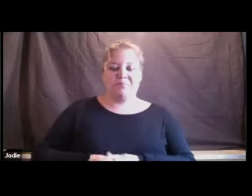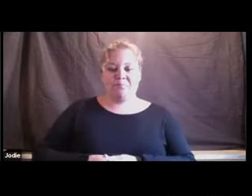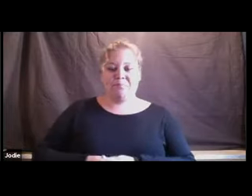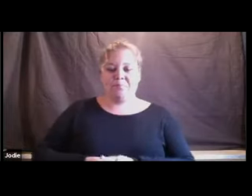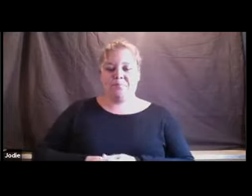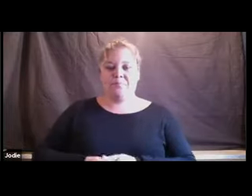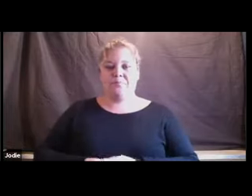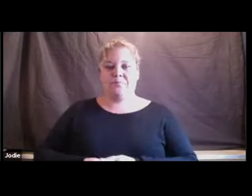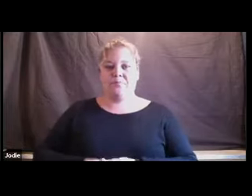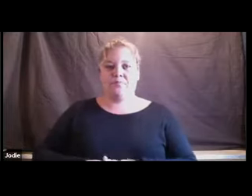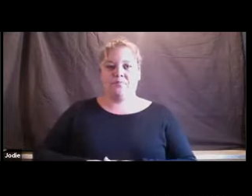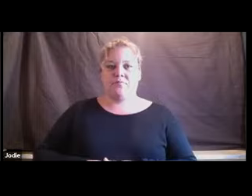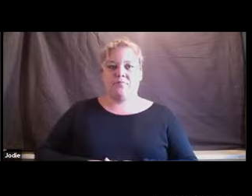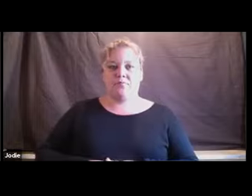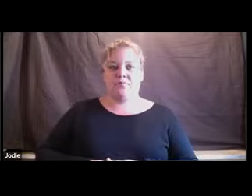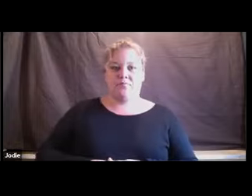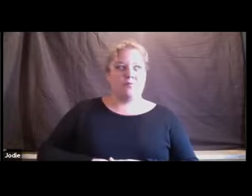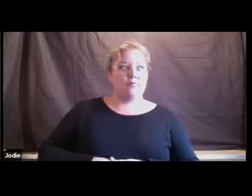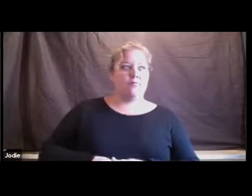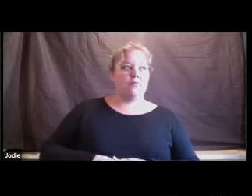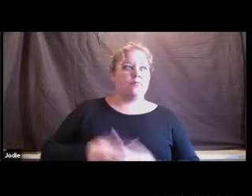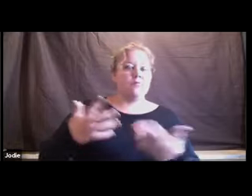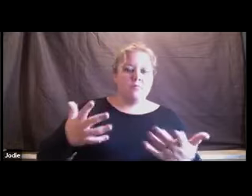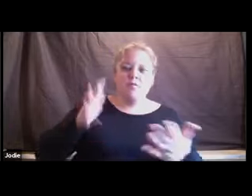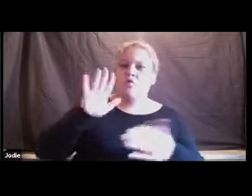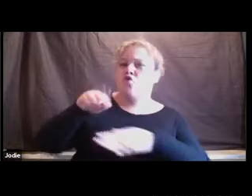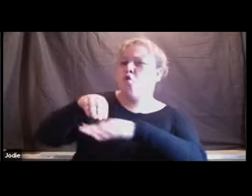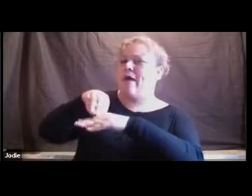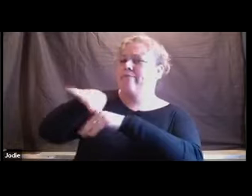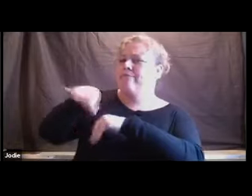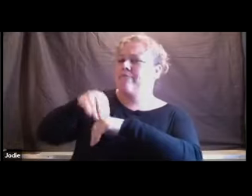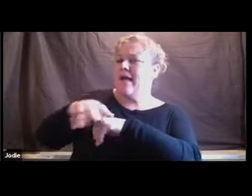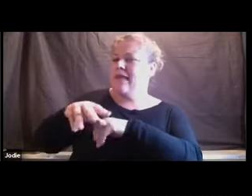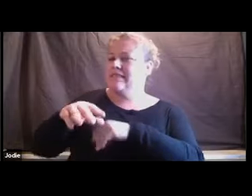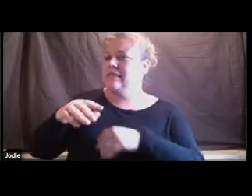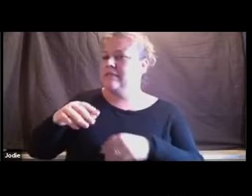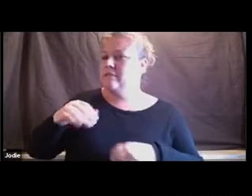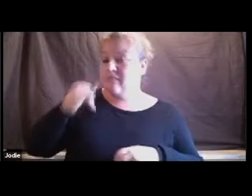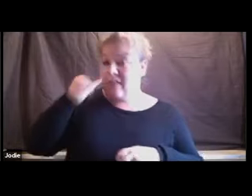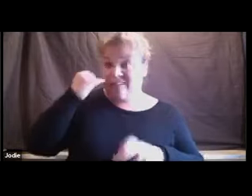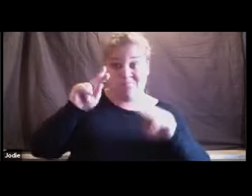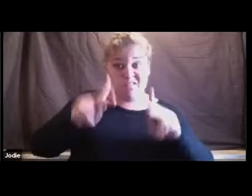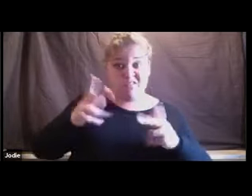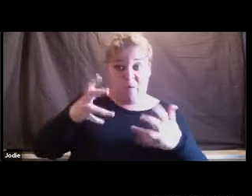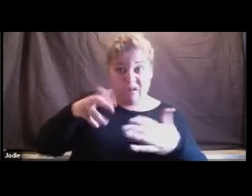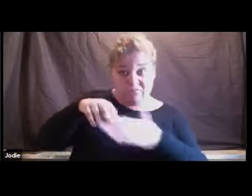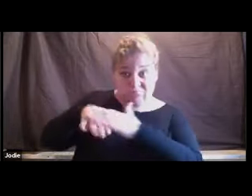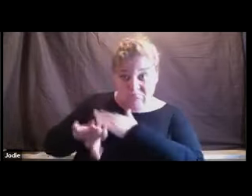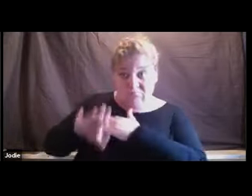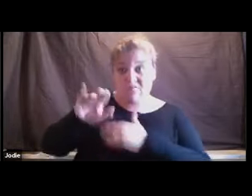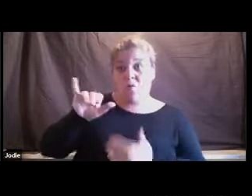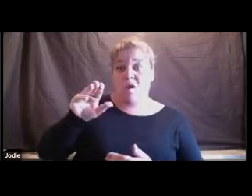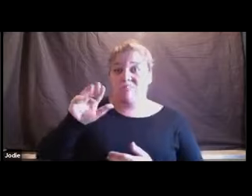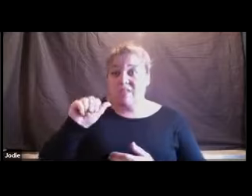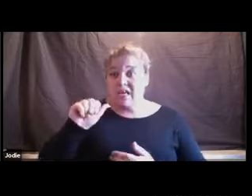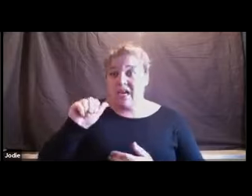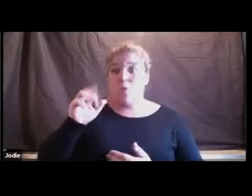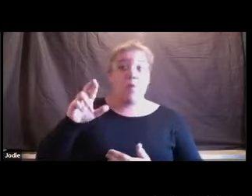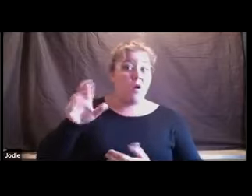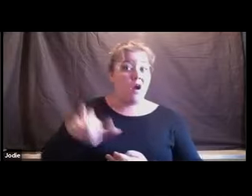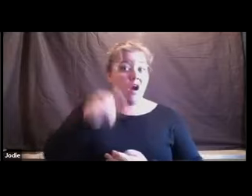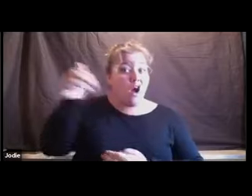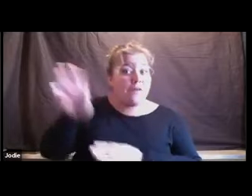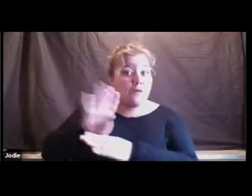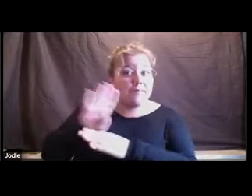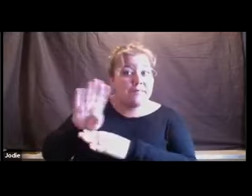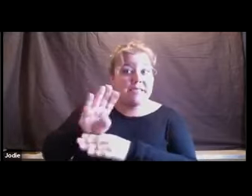What advice do you have for people who do go and use these places like the YMCA or maybe other kind of businesses? And is it the same kind of message that